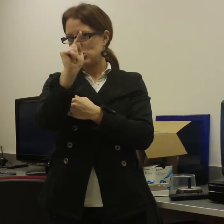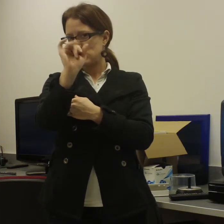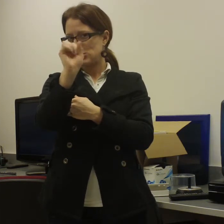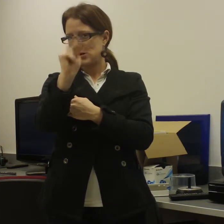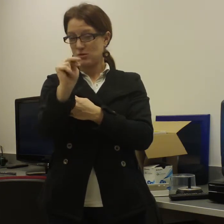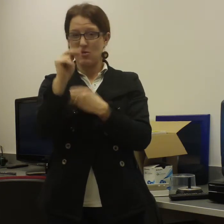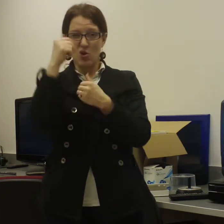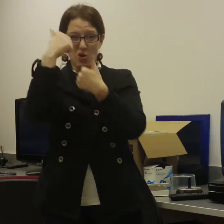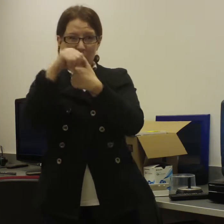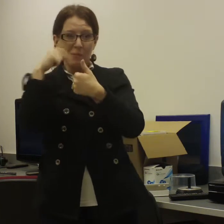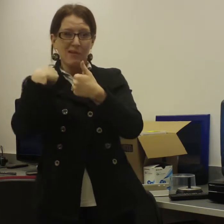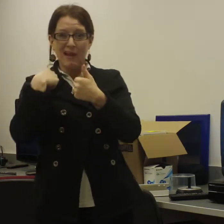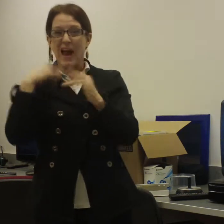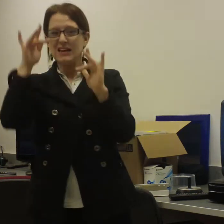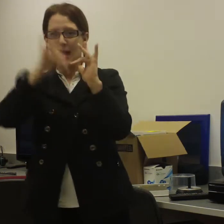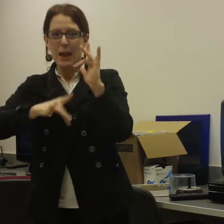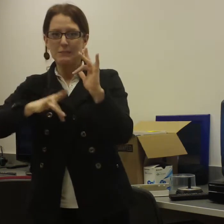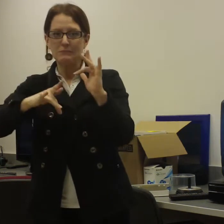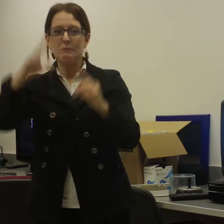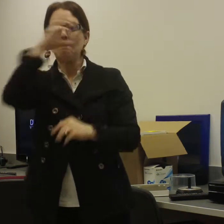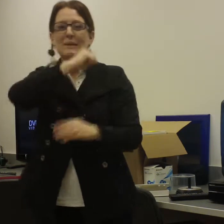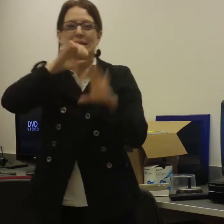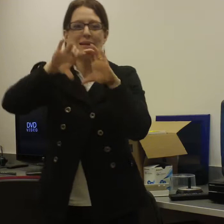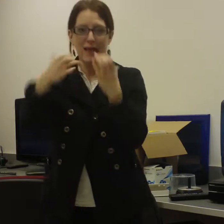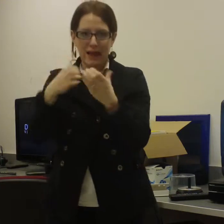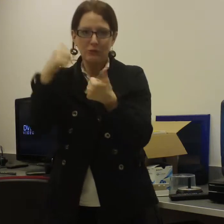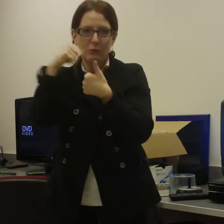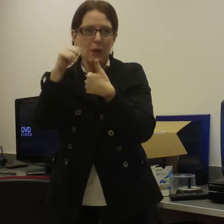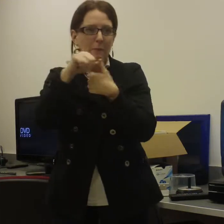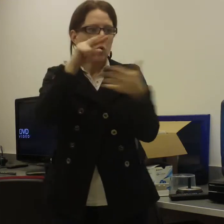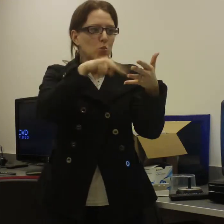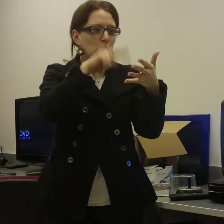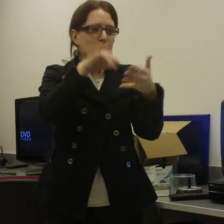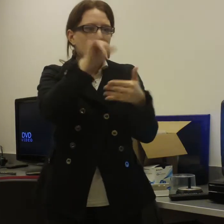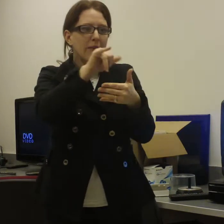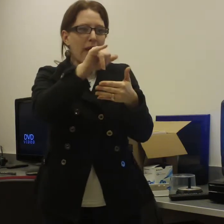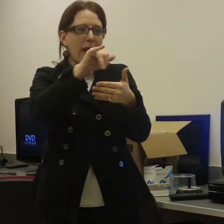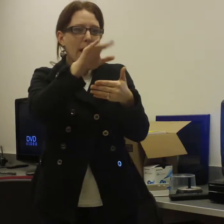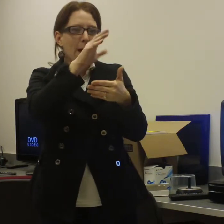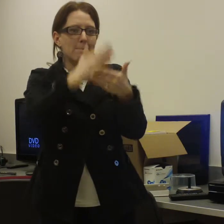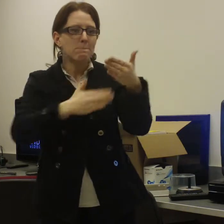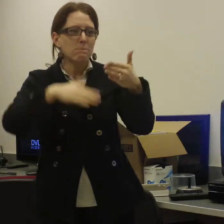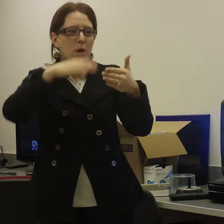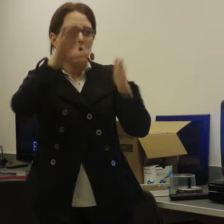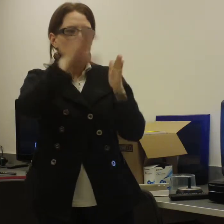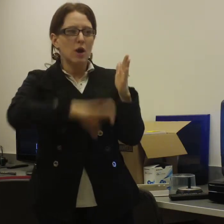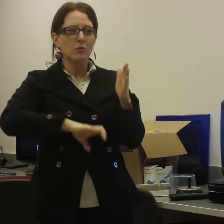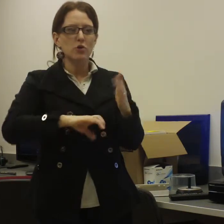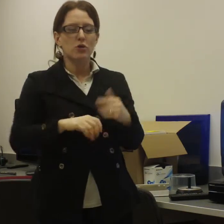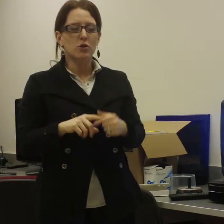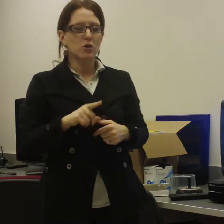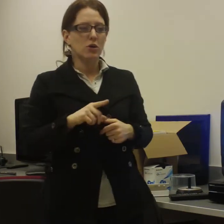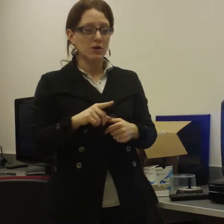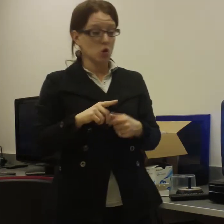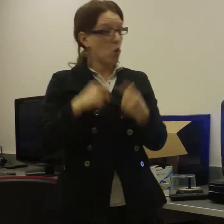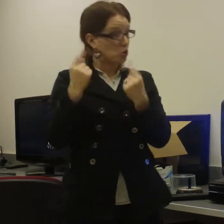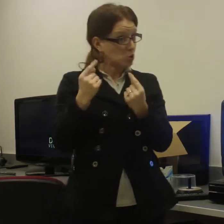notebooks, all right? Don't bother opening up chapter 10 yet. Take out your notebooks, and what we're going to do today is I'd like you to be able to, before we leave here, at